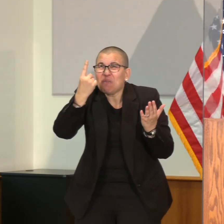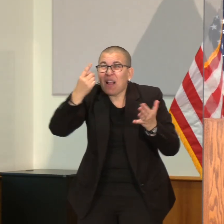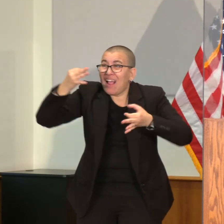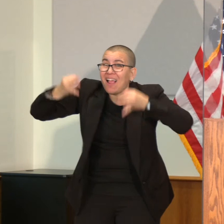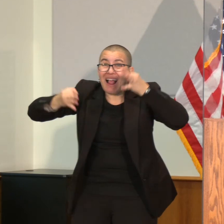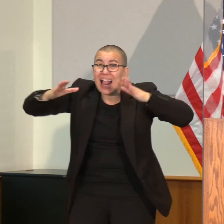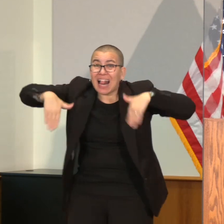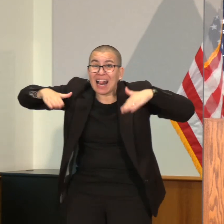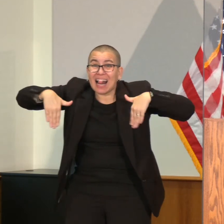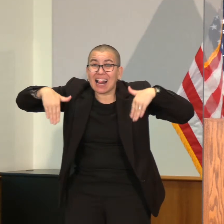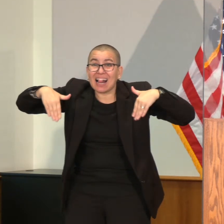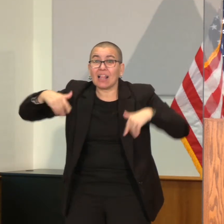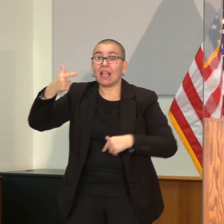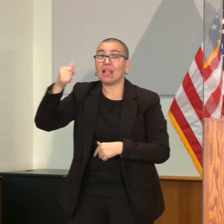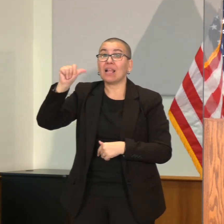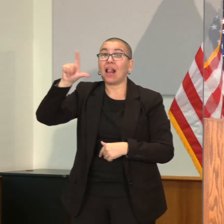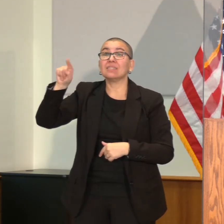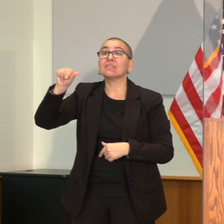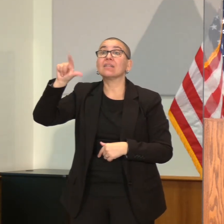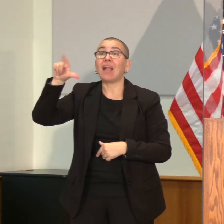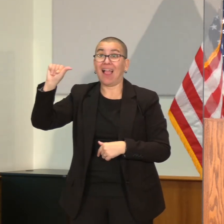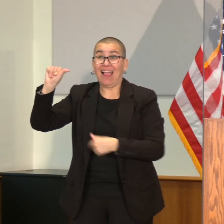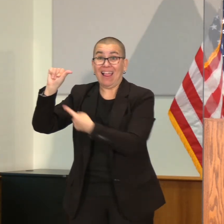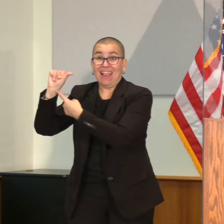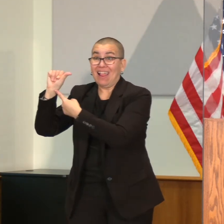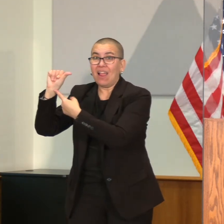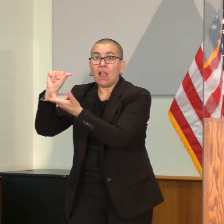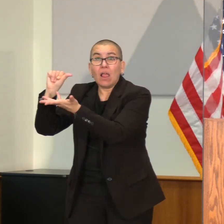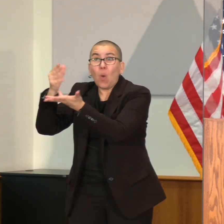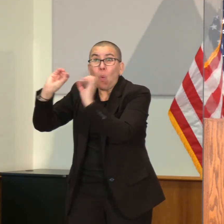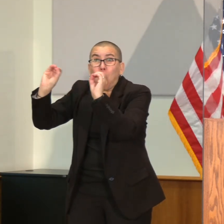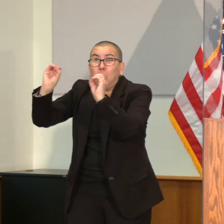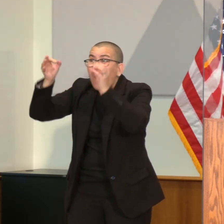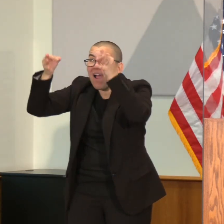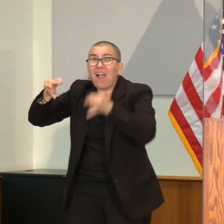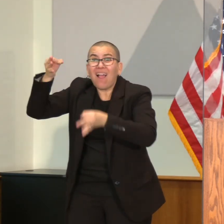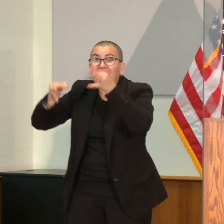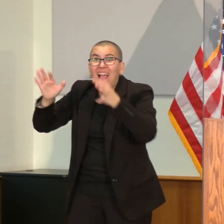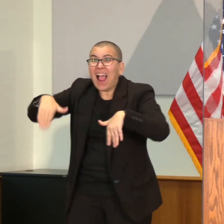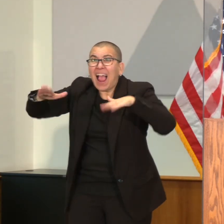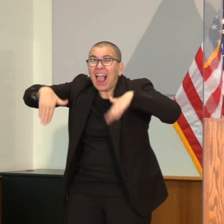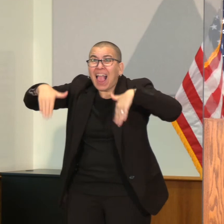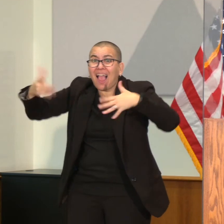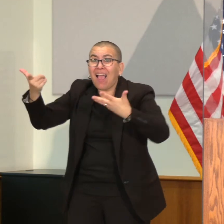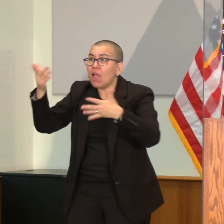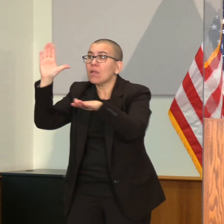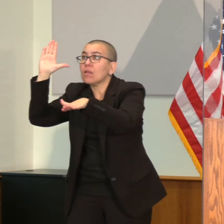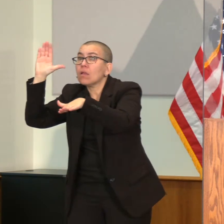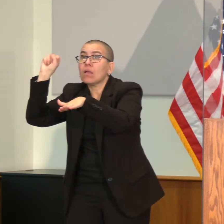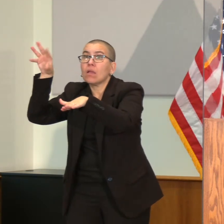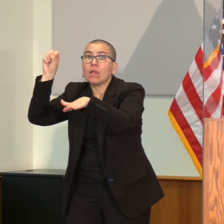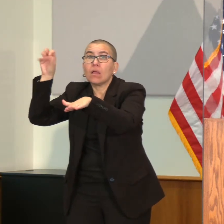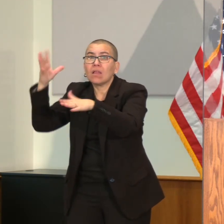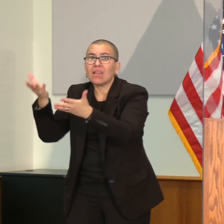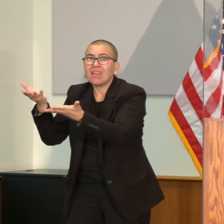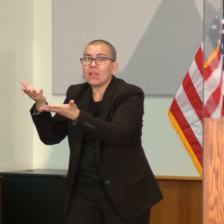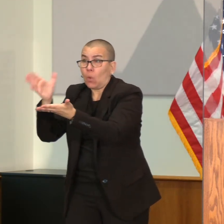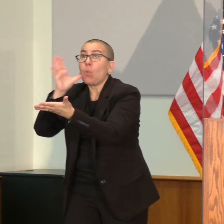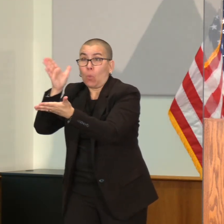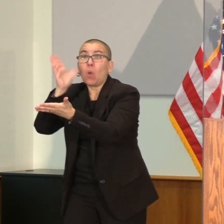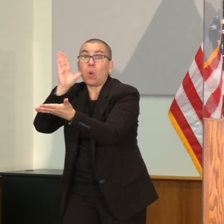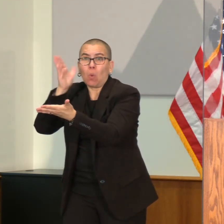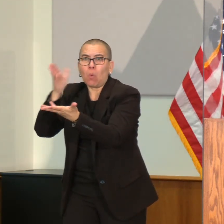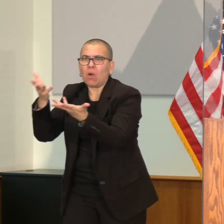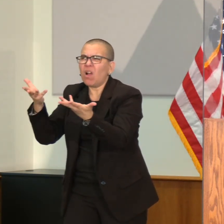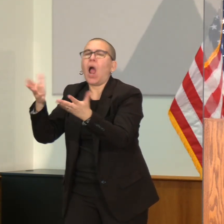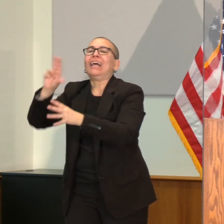police accountability for these killings. They even recently reneged on their own last-minute promise to